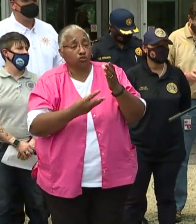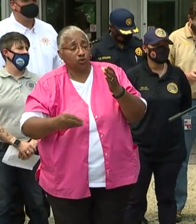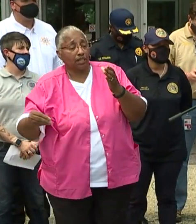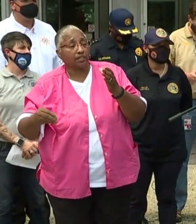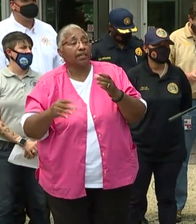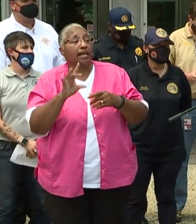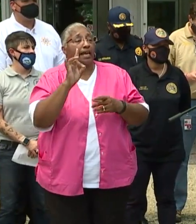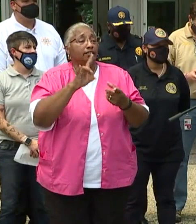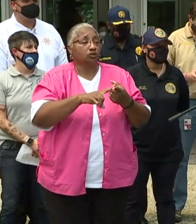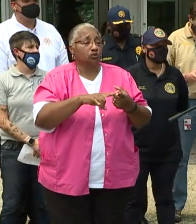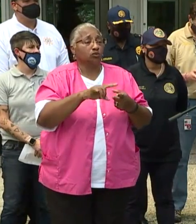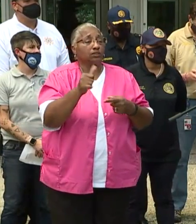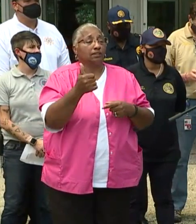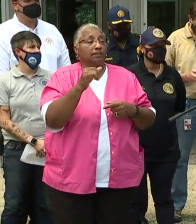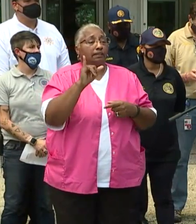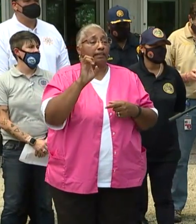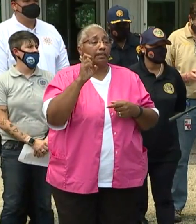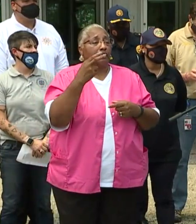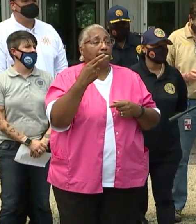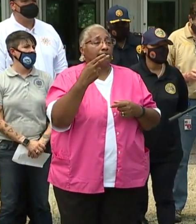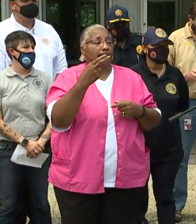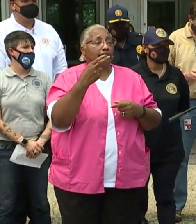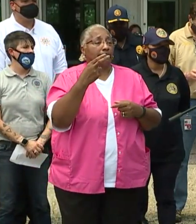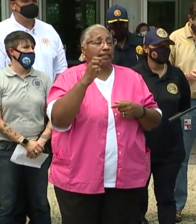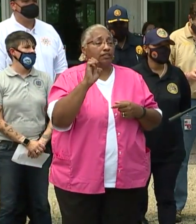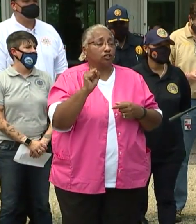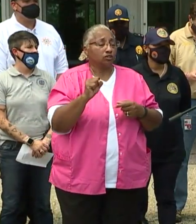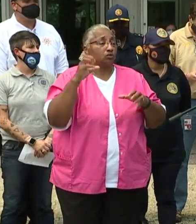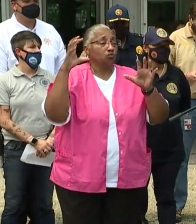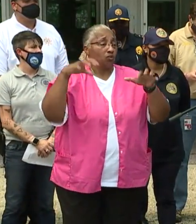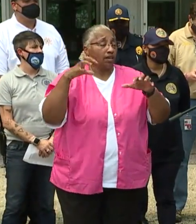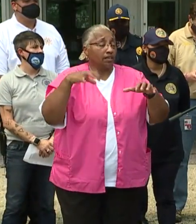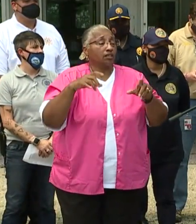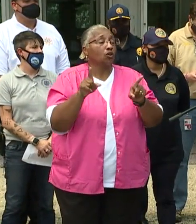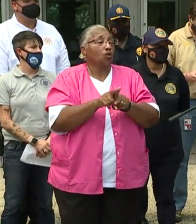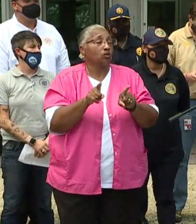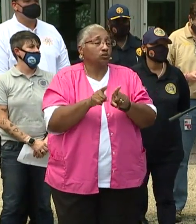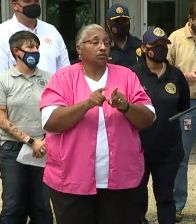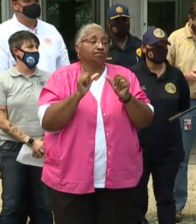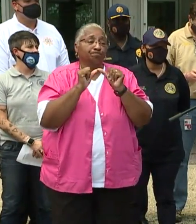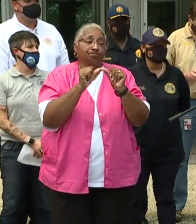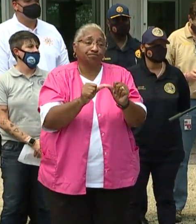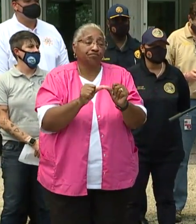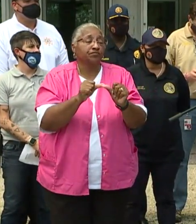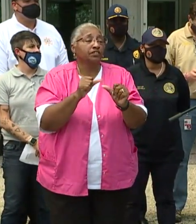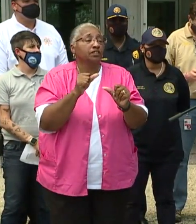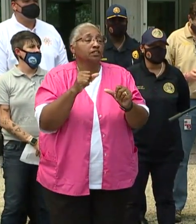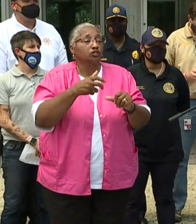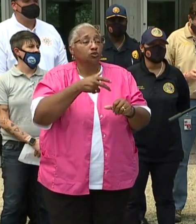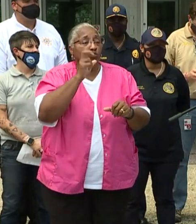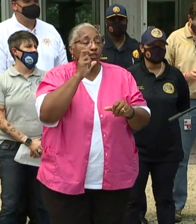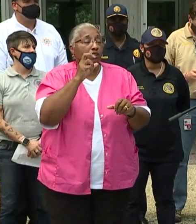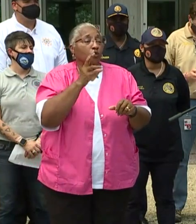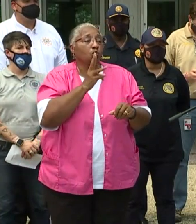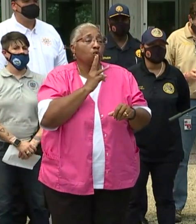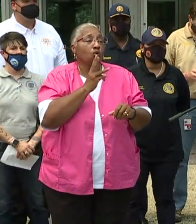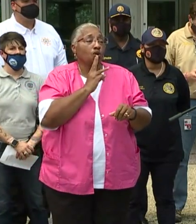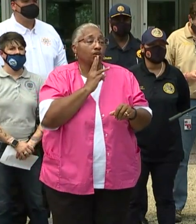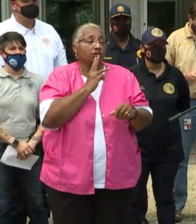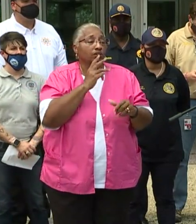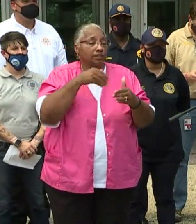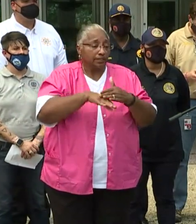last night. We're also relied on those to maintain drinking water pumping into the